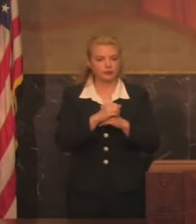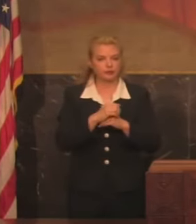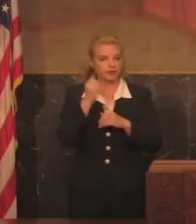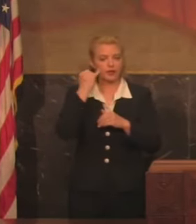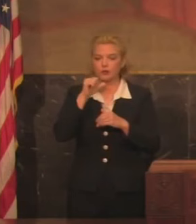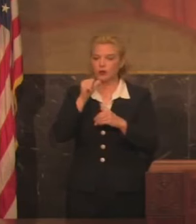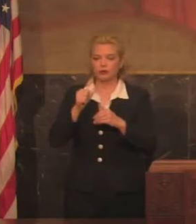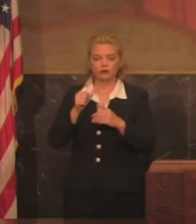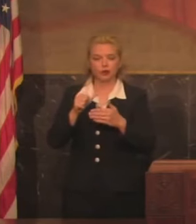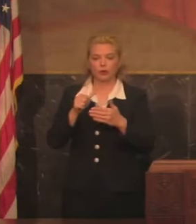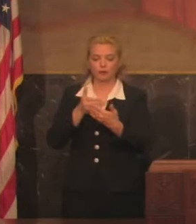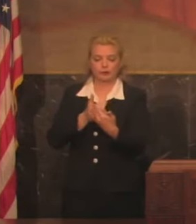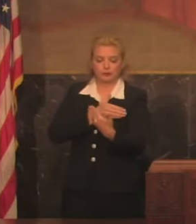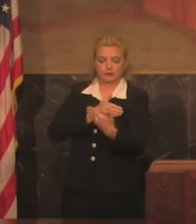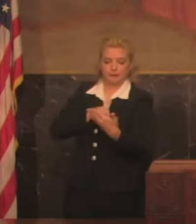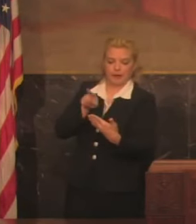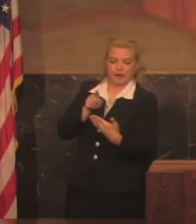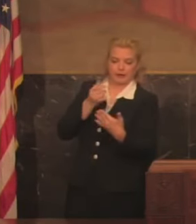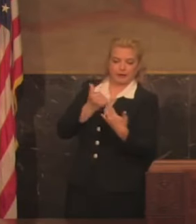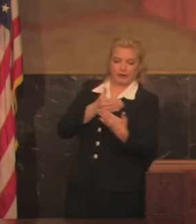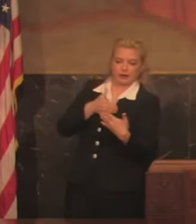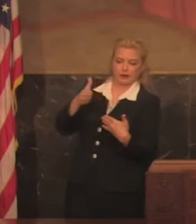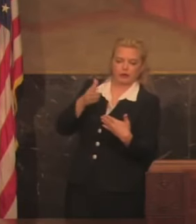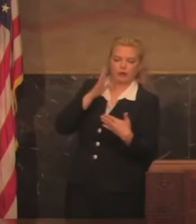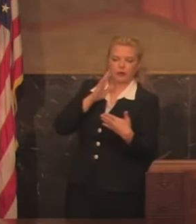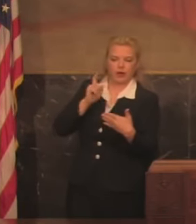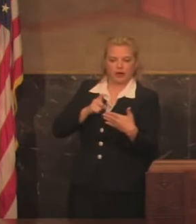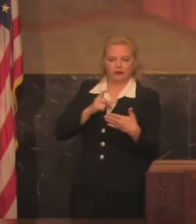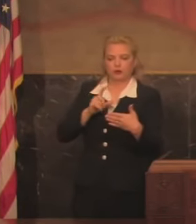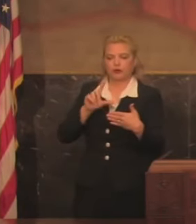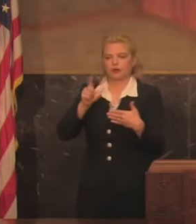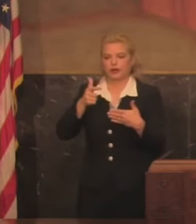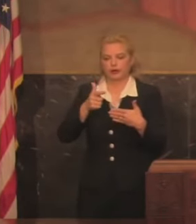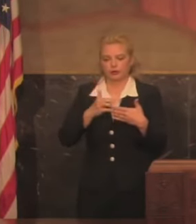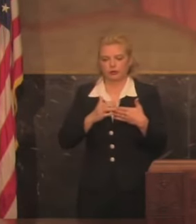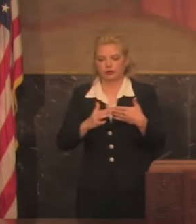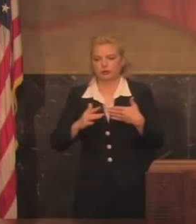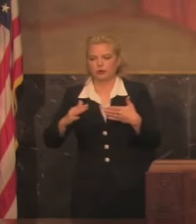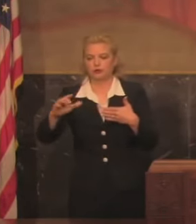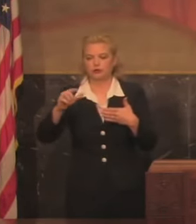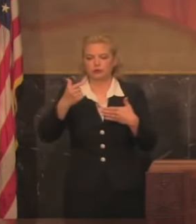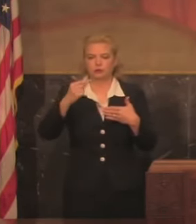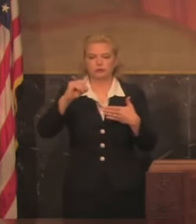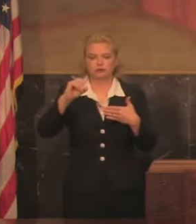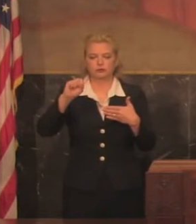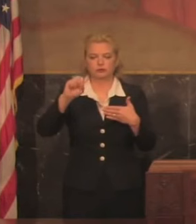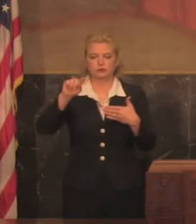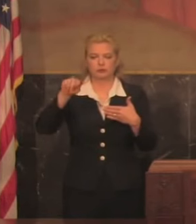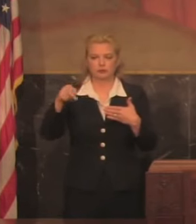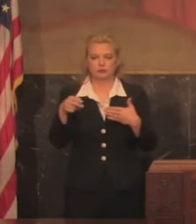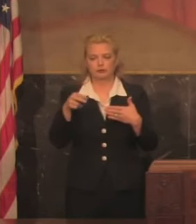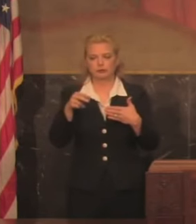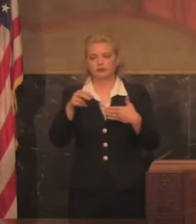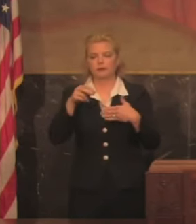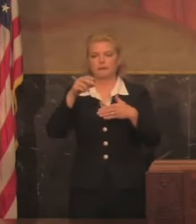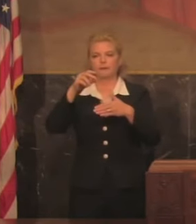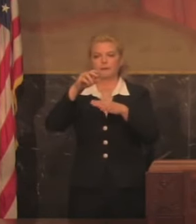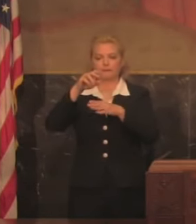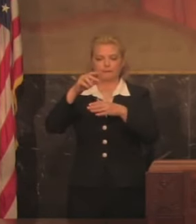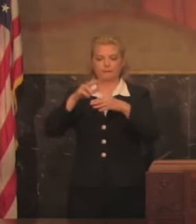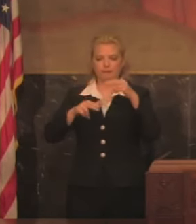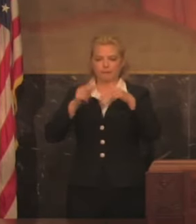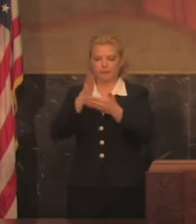don't prepay these obligations, then we will have to plus up GOSEP's budget for next year beyond what's called